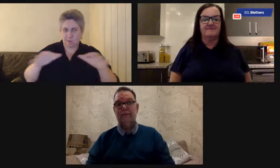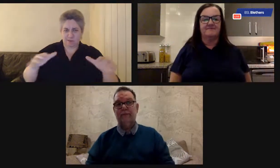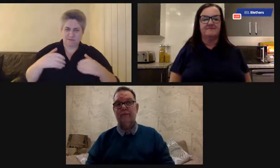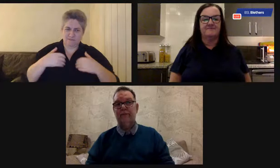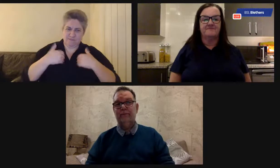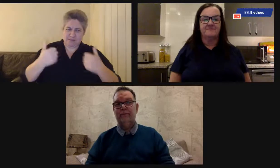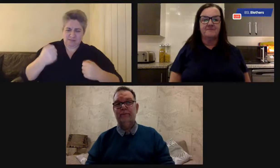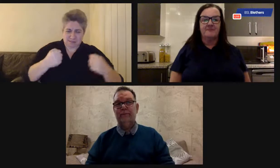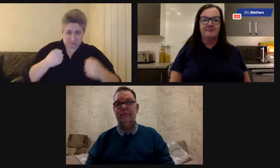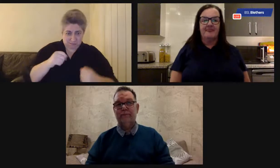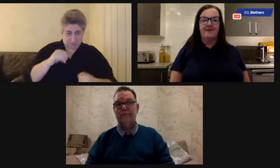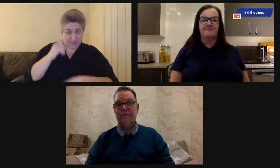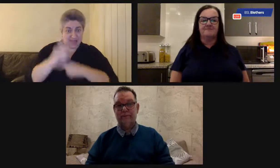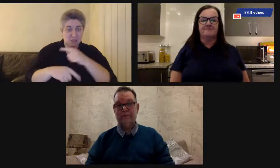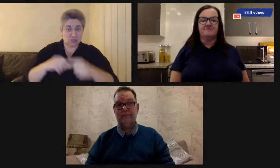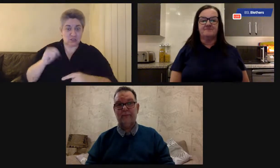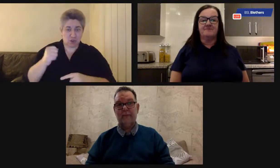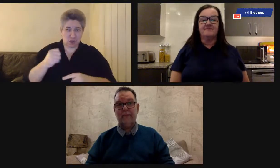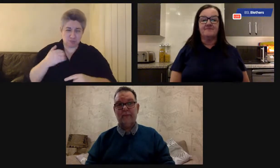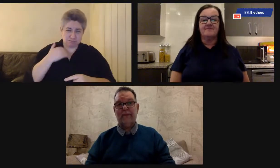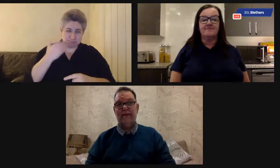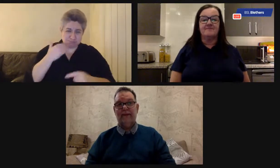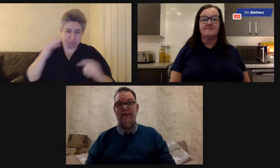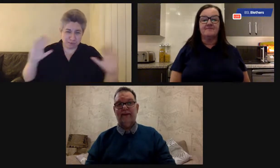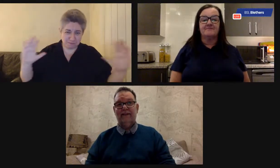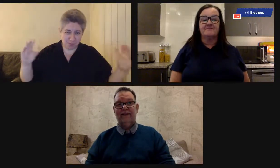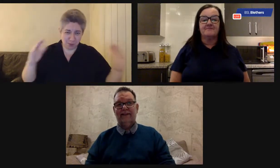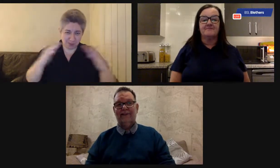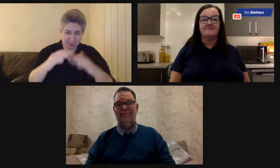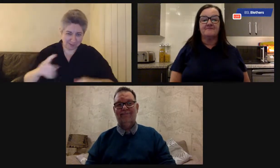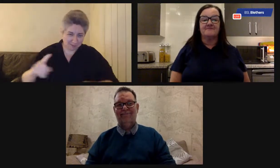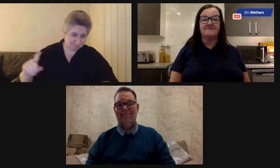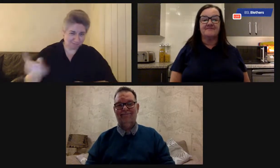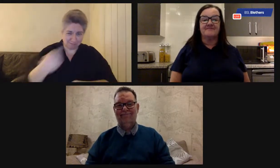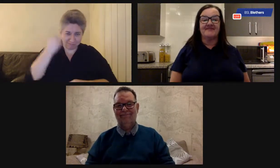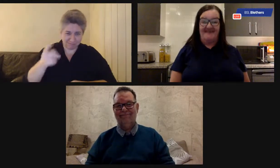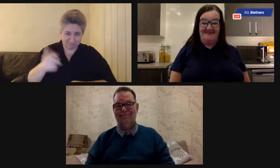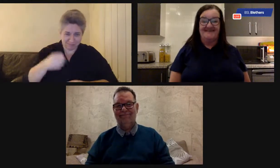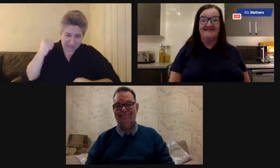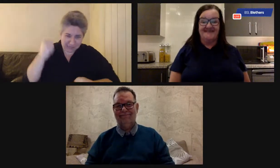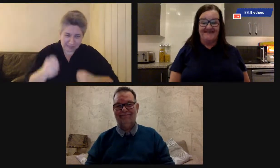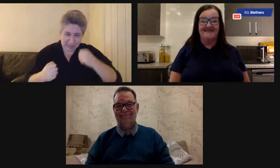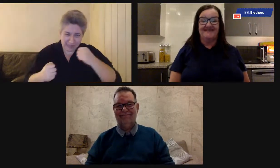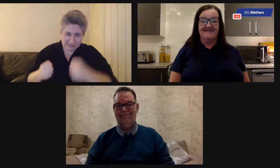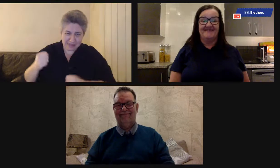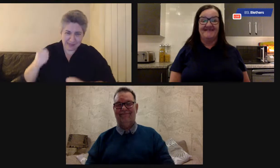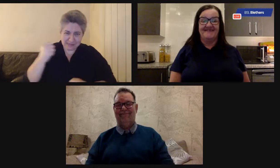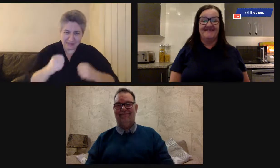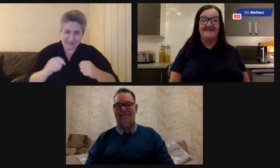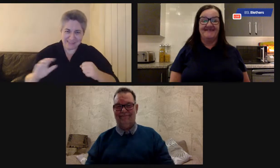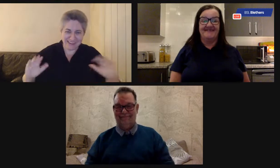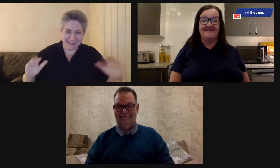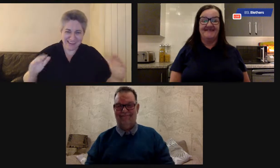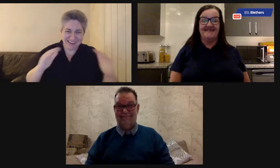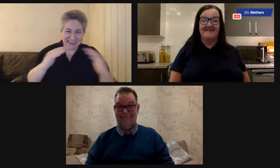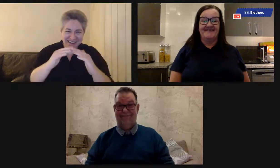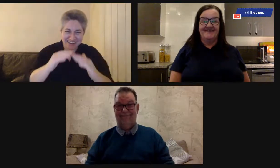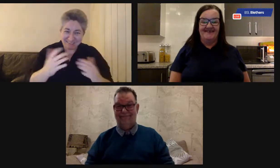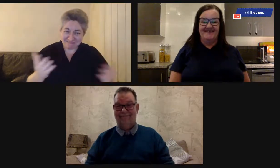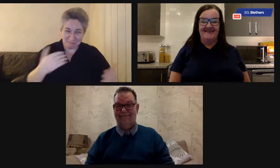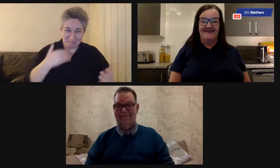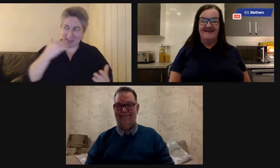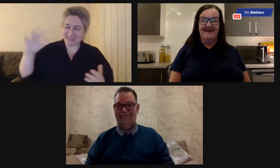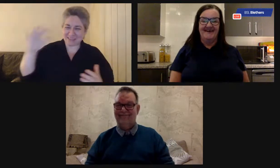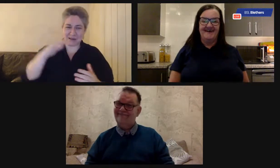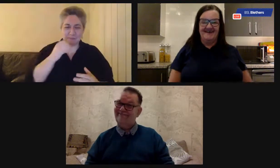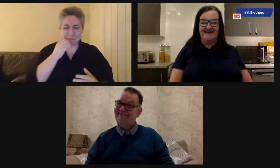that we're up to the standards that they want. Well, I think in Scotland next year, given that